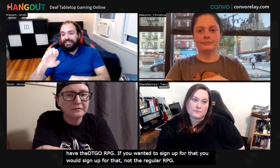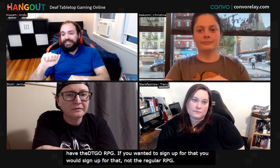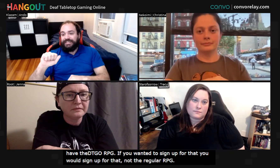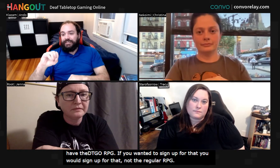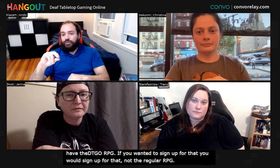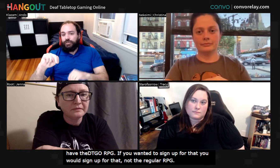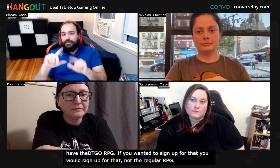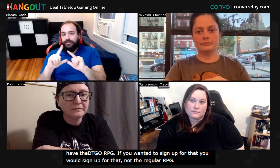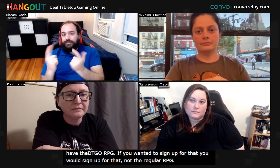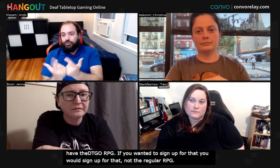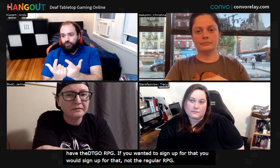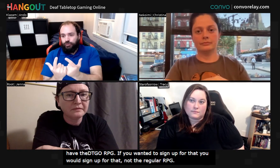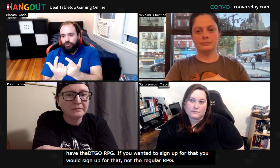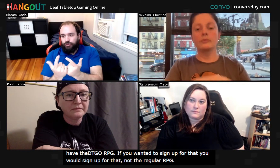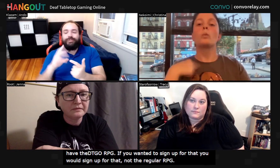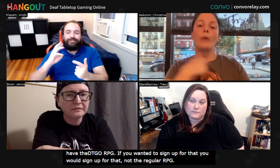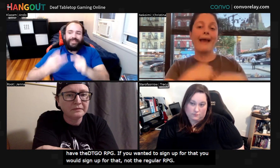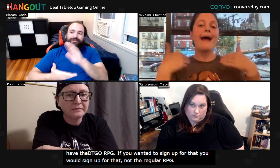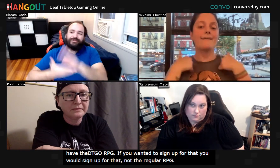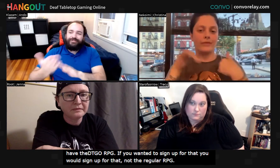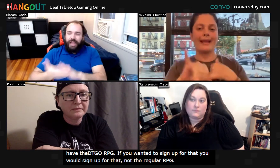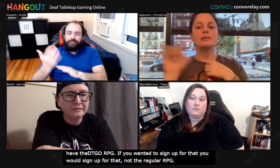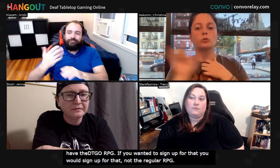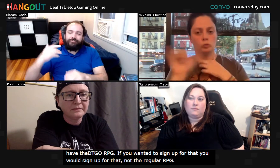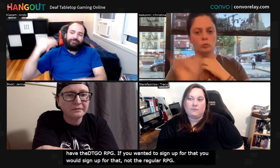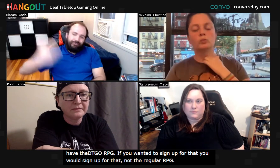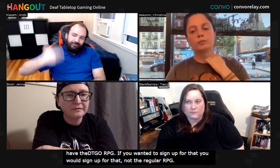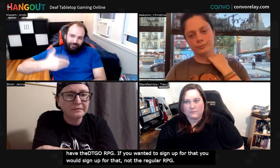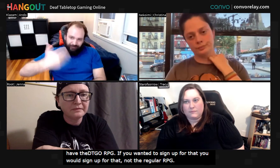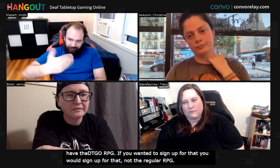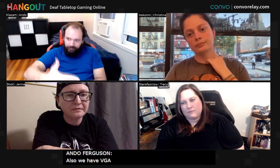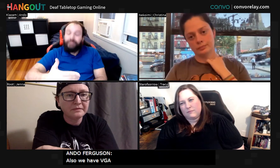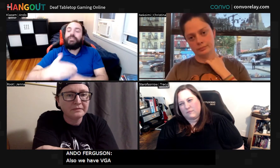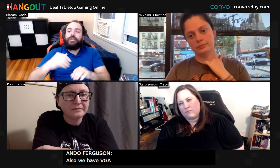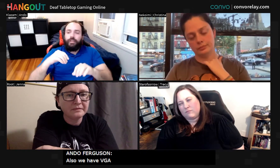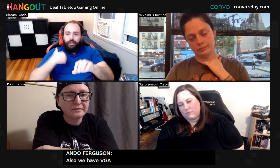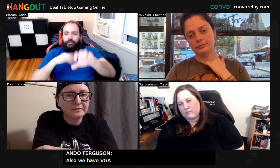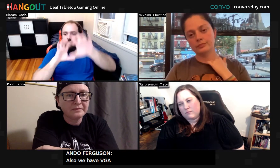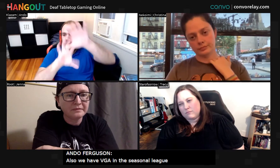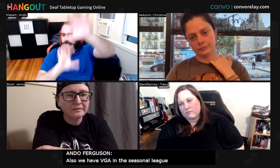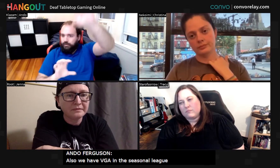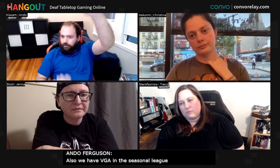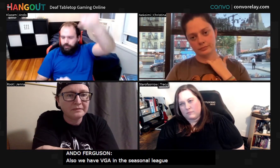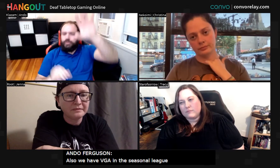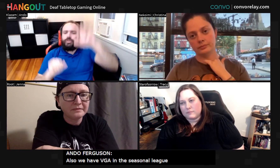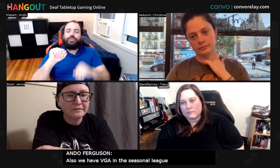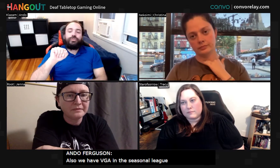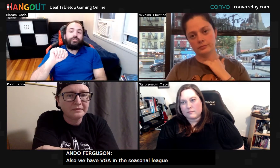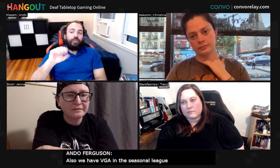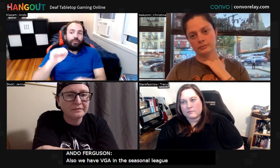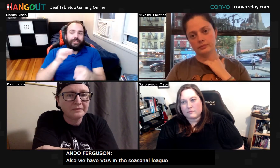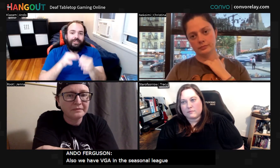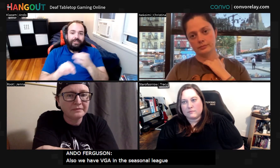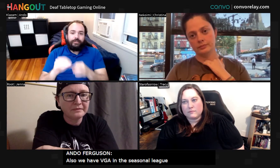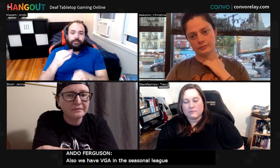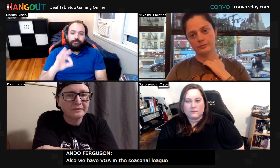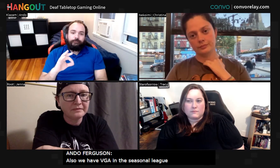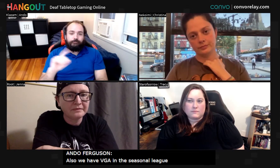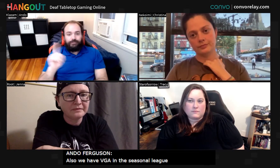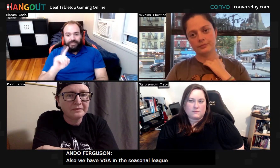yeah, and then we have the seasonal league, and then that's run and that's continuous, and then we have different categories. So instead